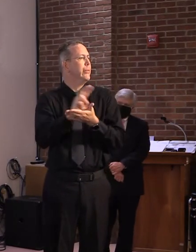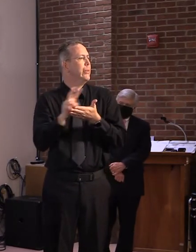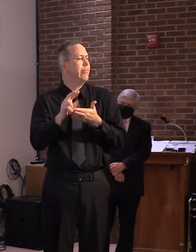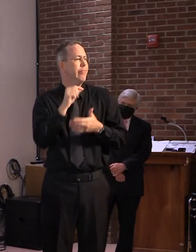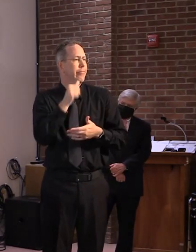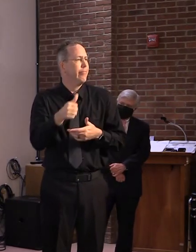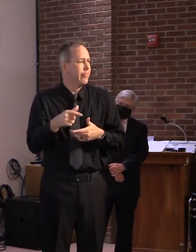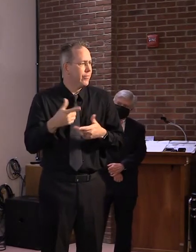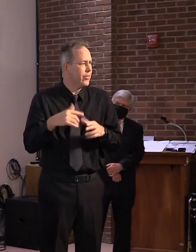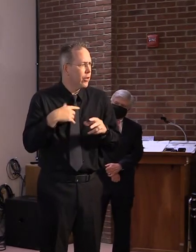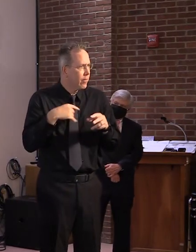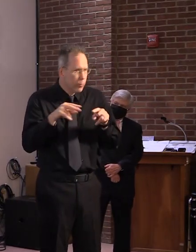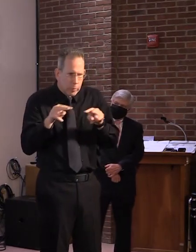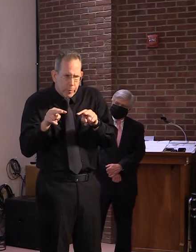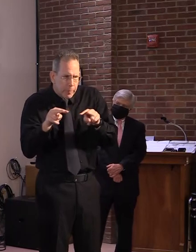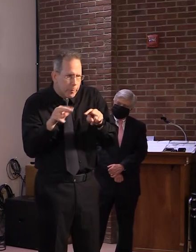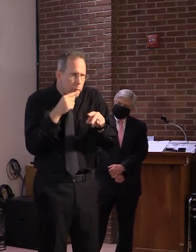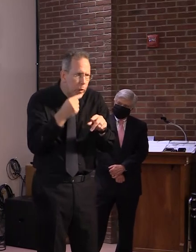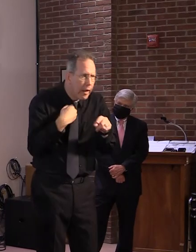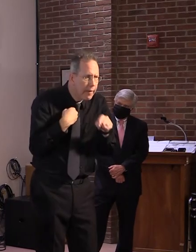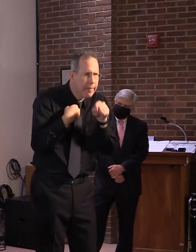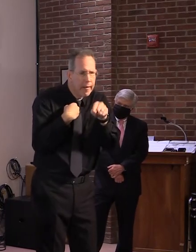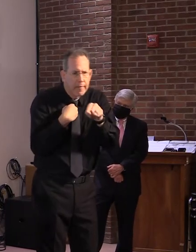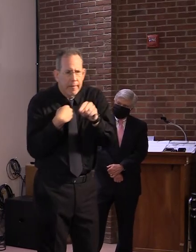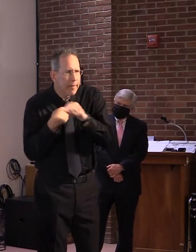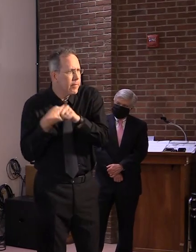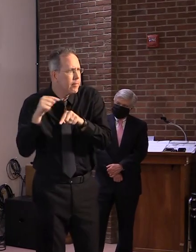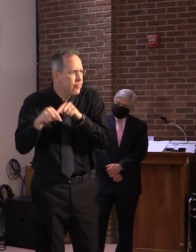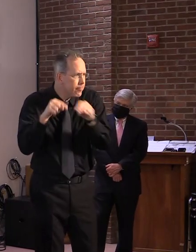surveillance and working with that population. So